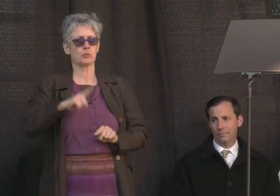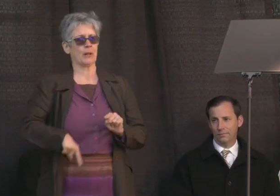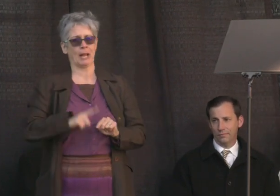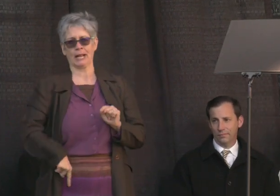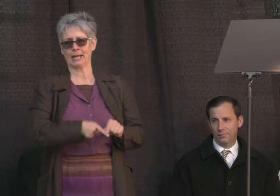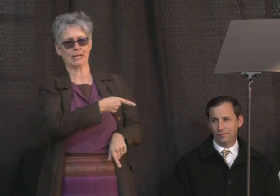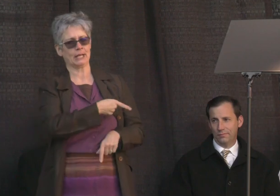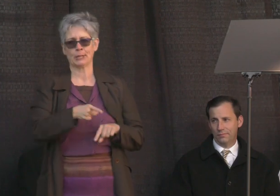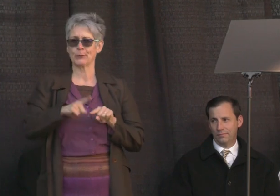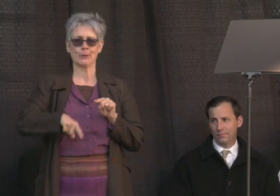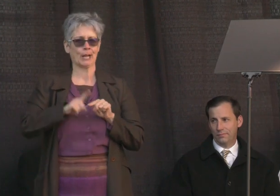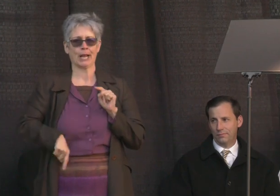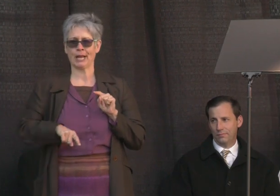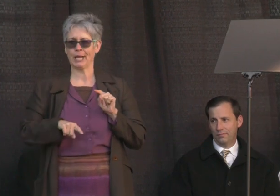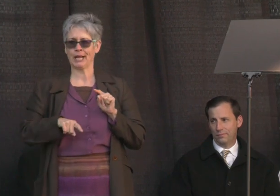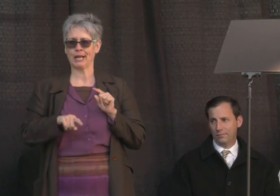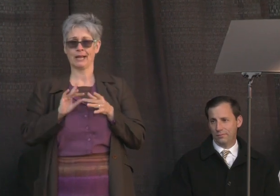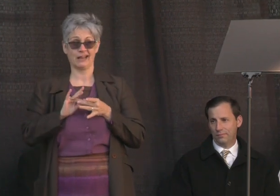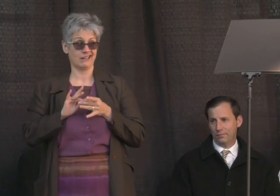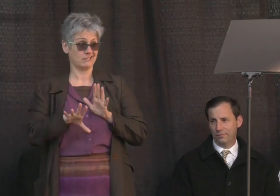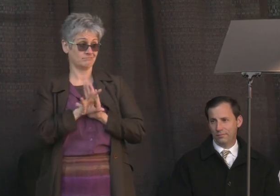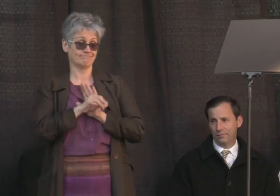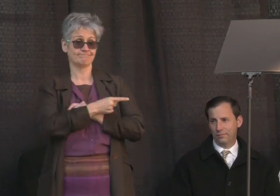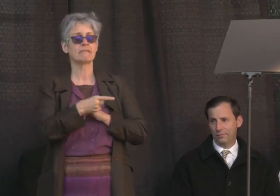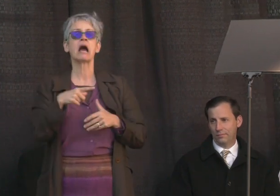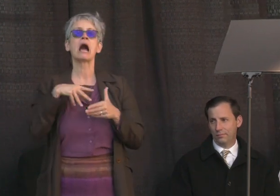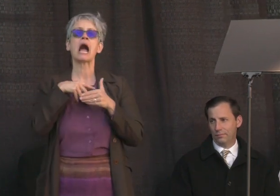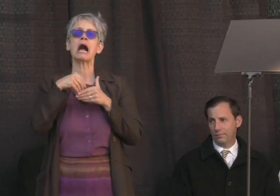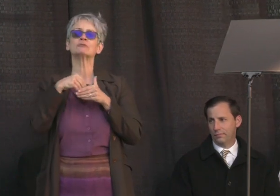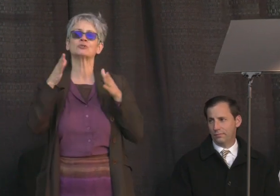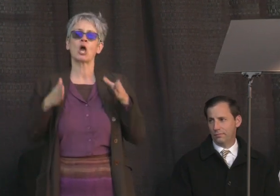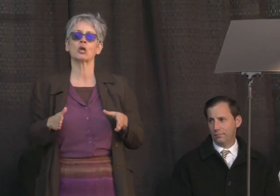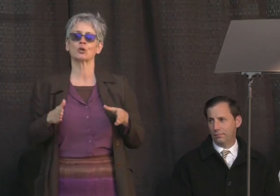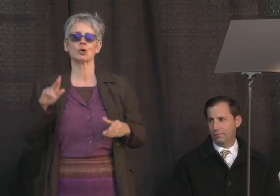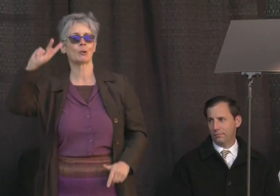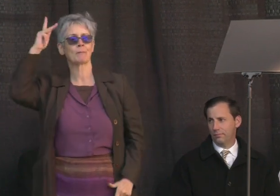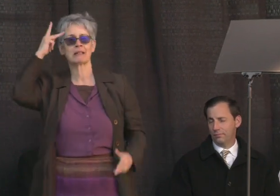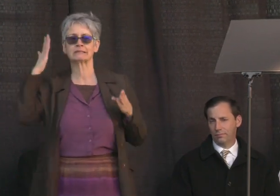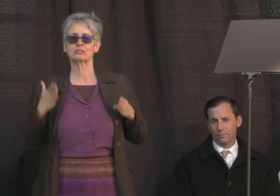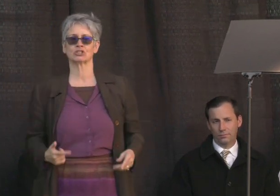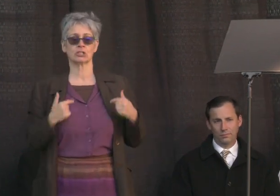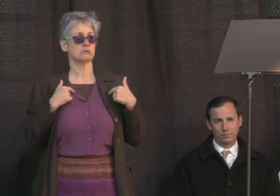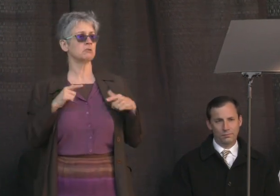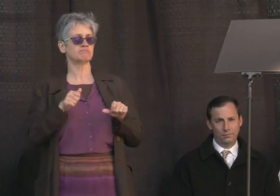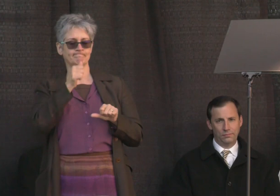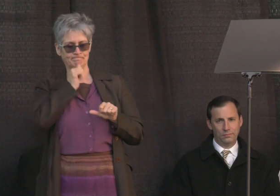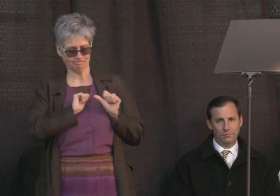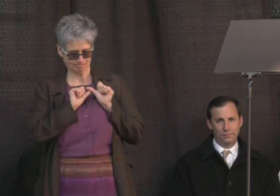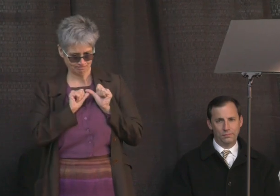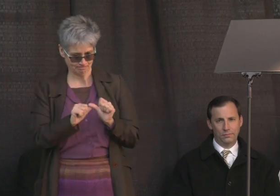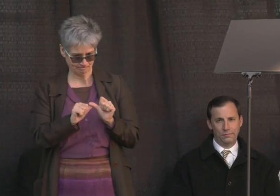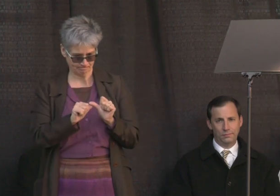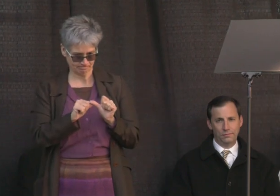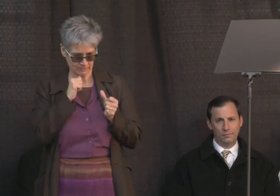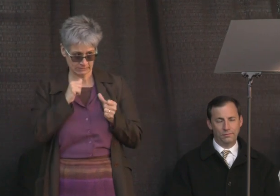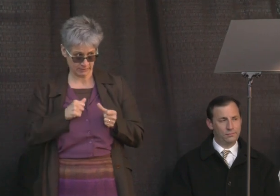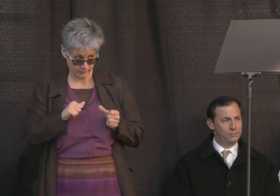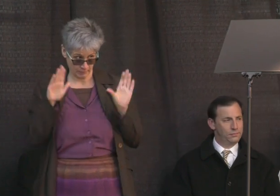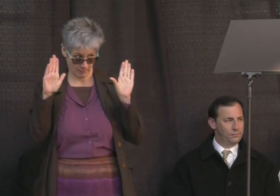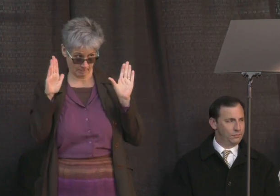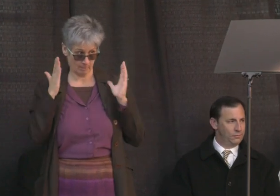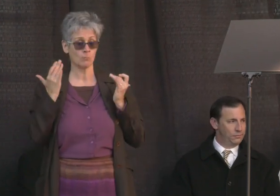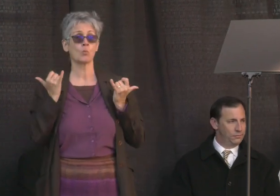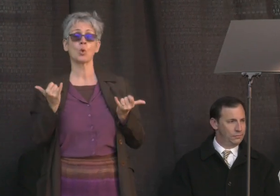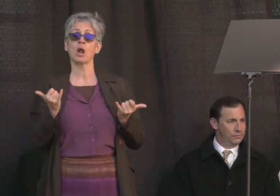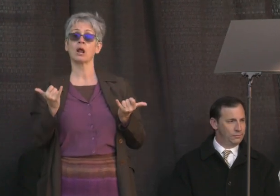different political backgrounds. I was a political outsider. But I kept going. Why? Because